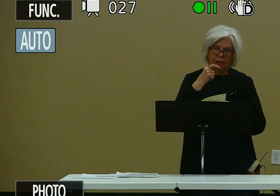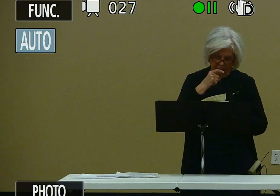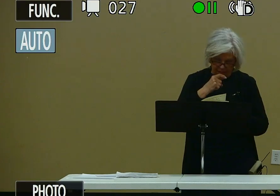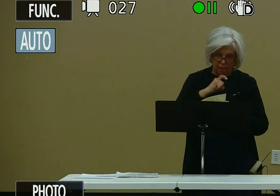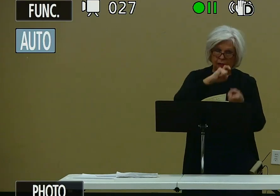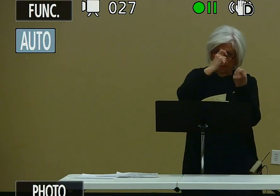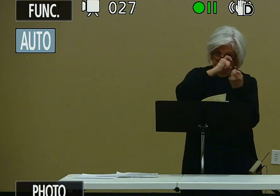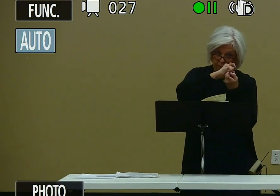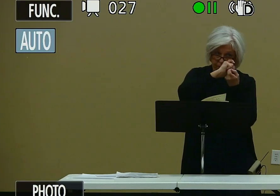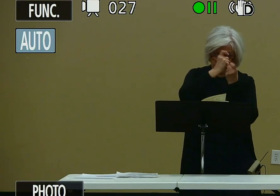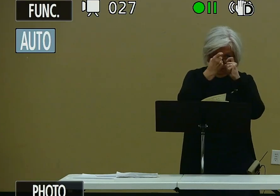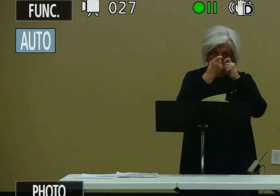yep.